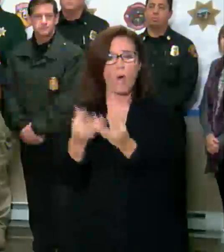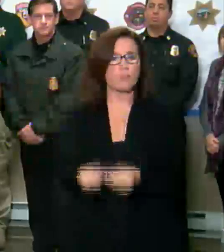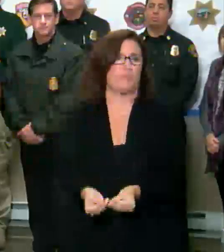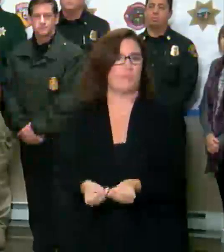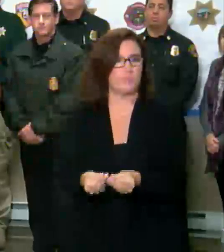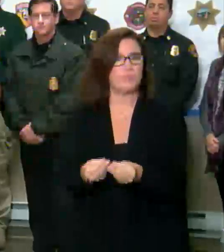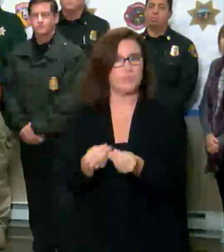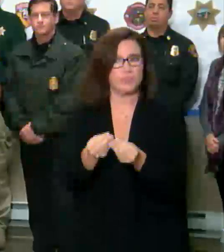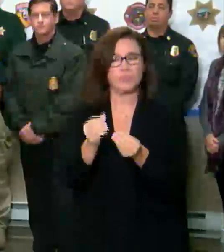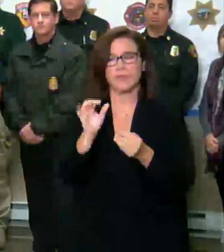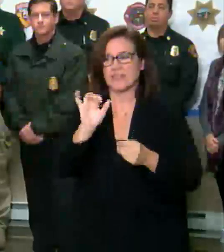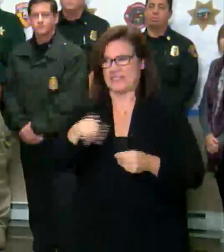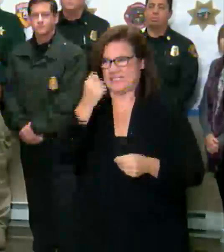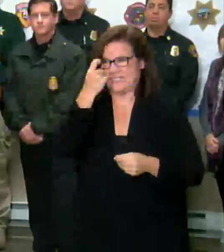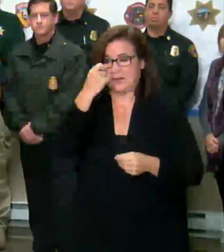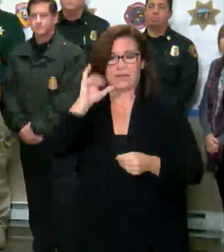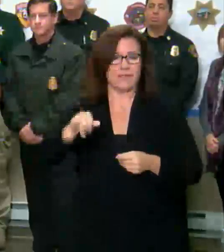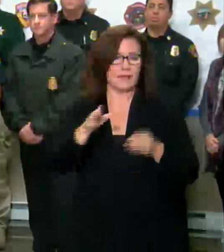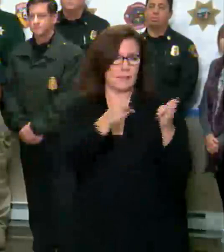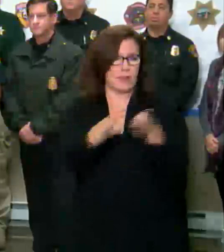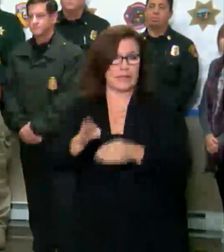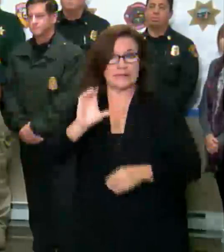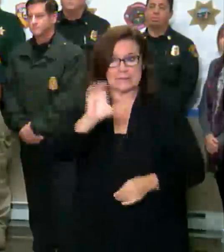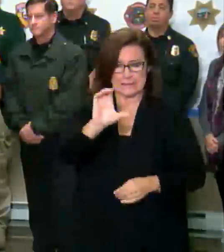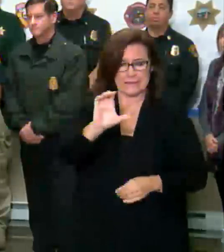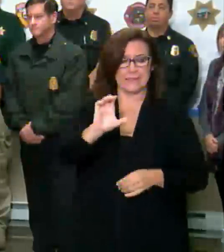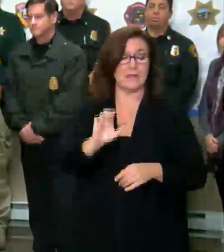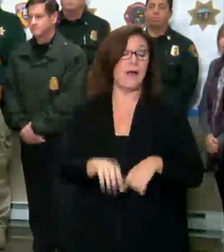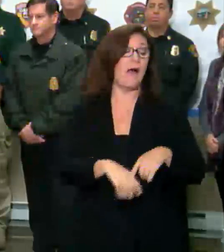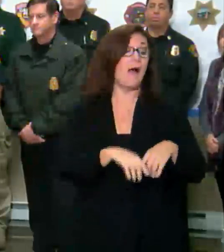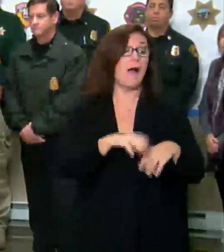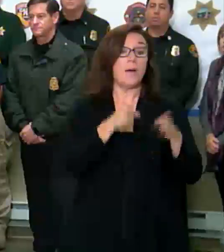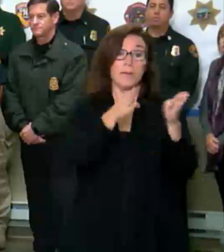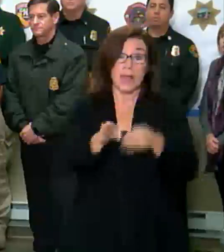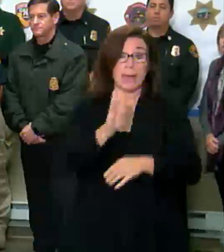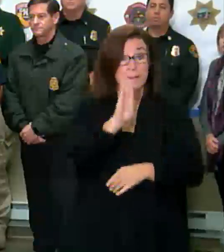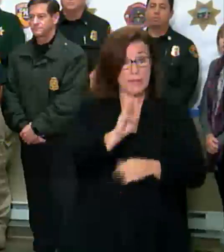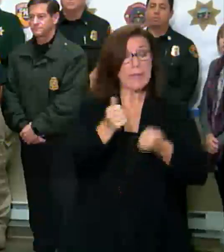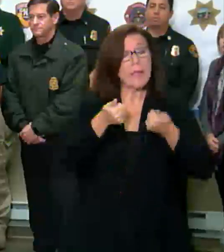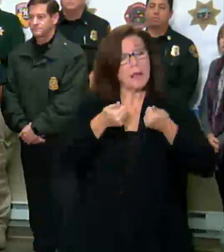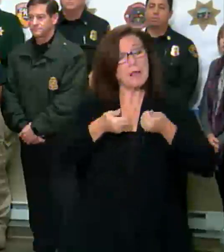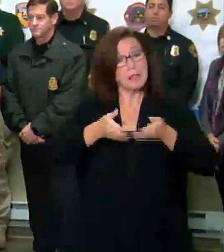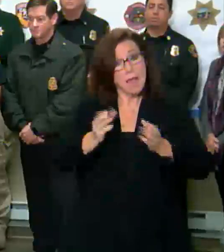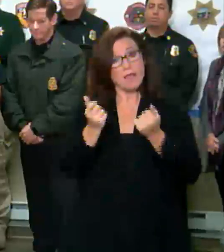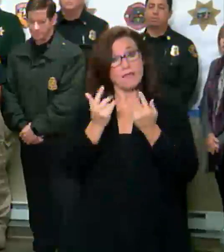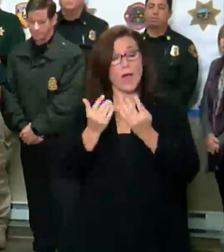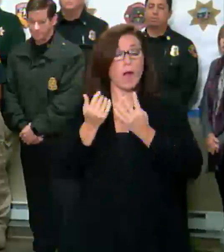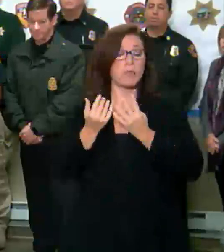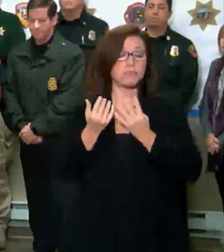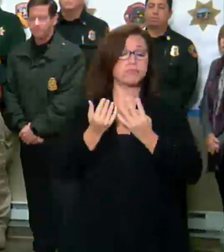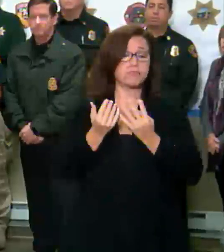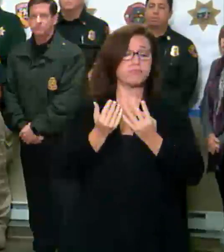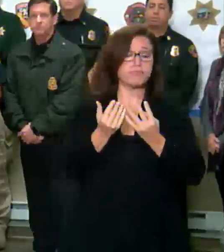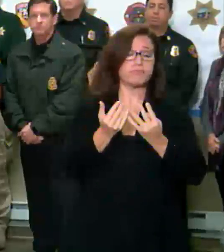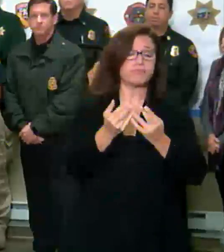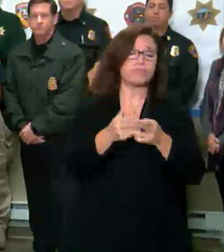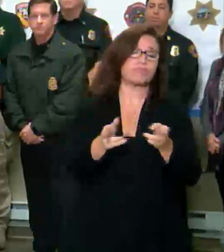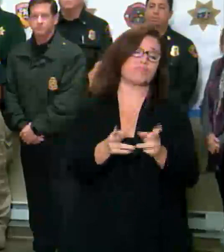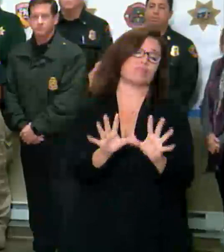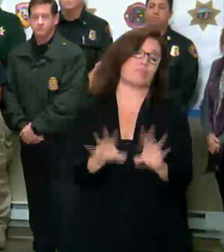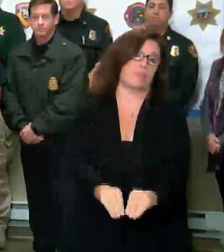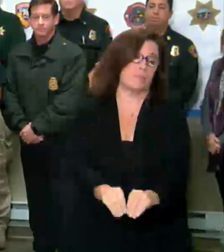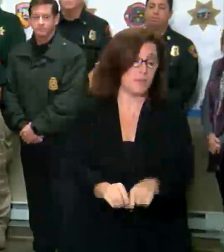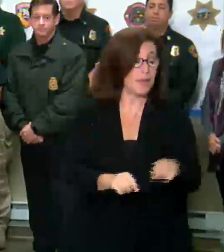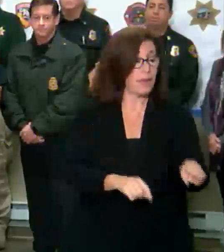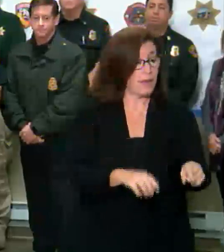Plan C. Plan A, direct. Plan B, let it slowly march along till we can get it. And then Plan C would be the firing